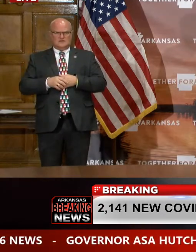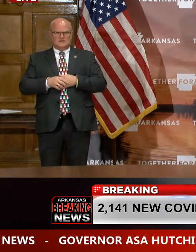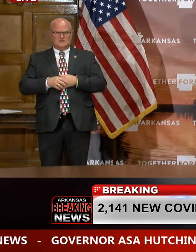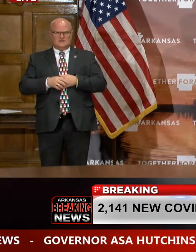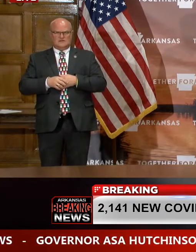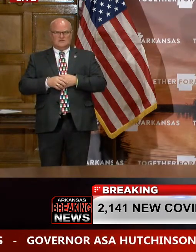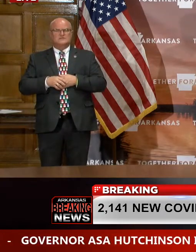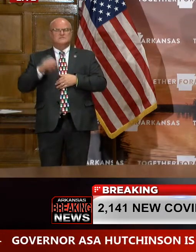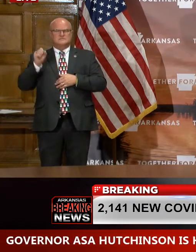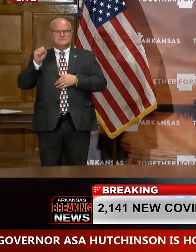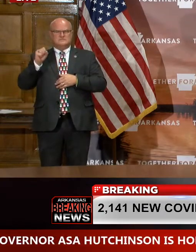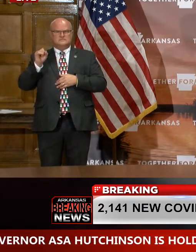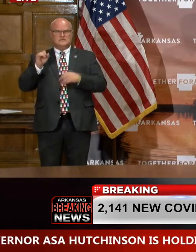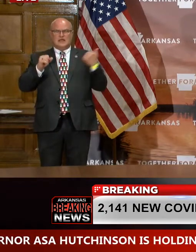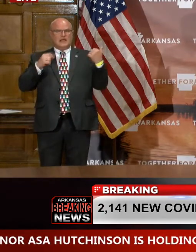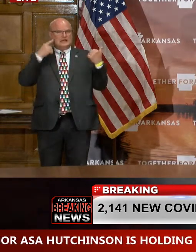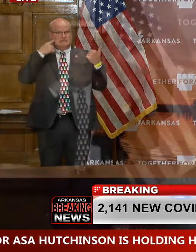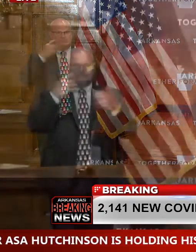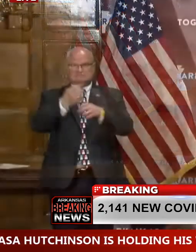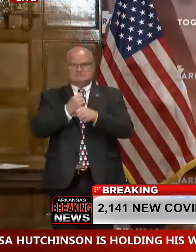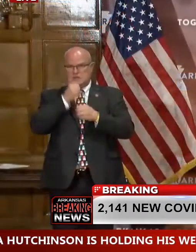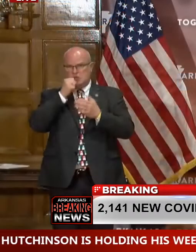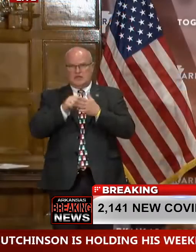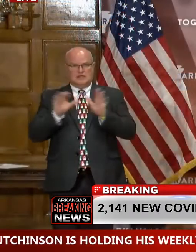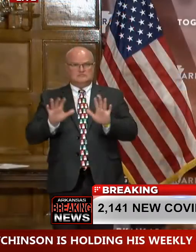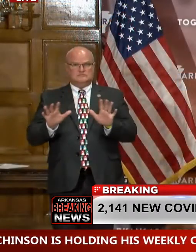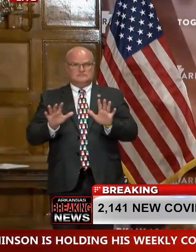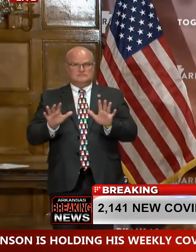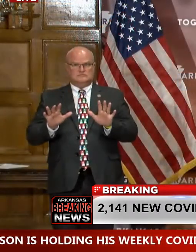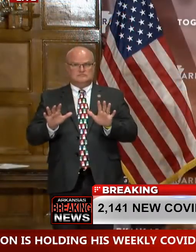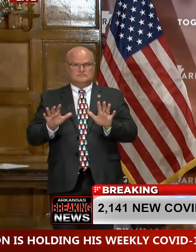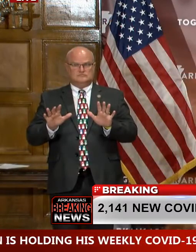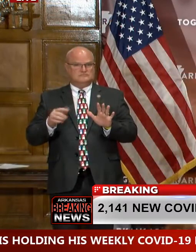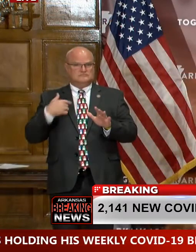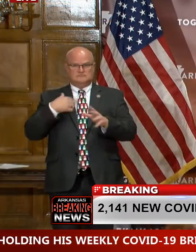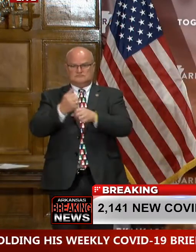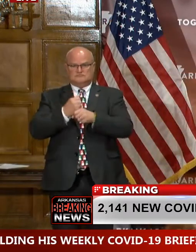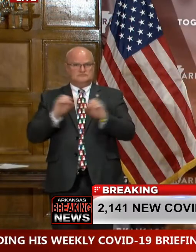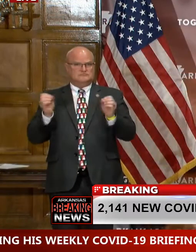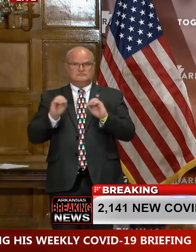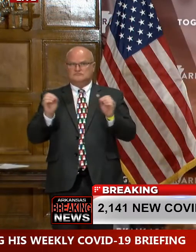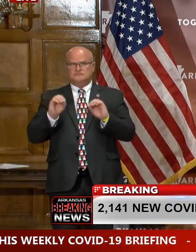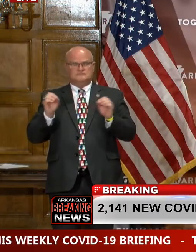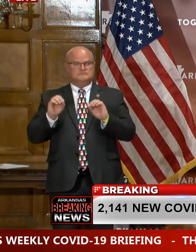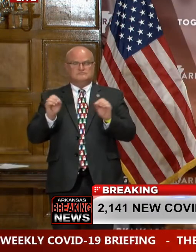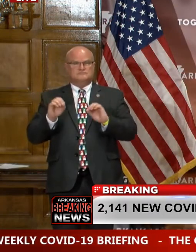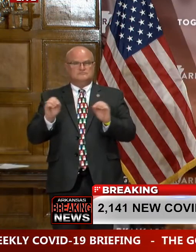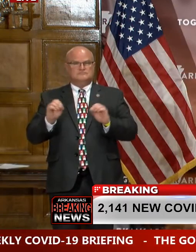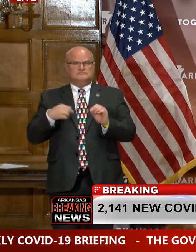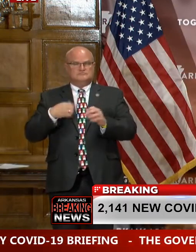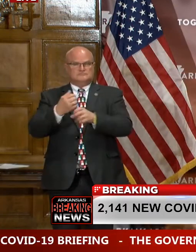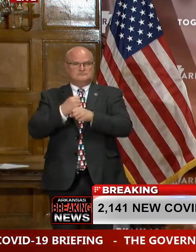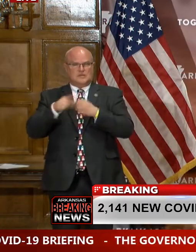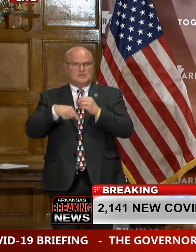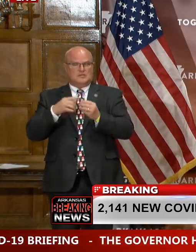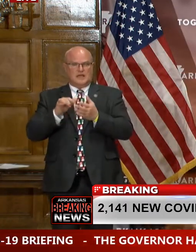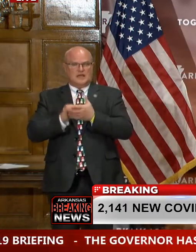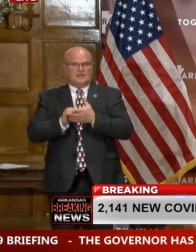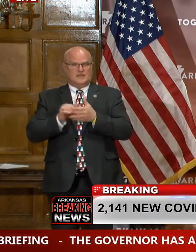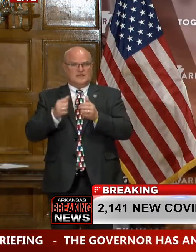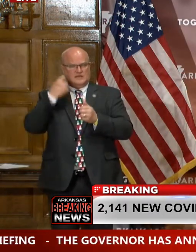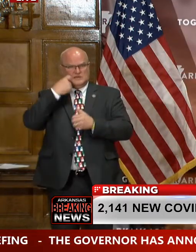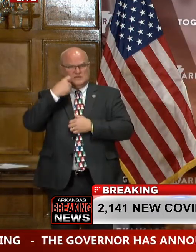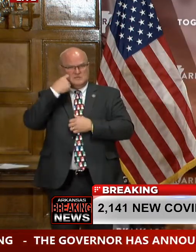Or is that yes, sir. I've not received any recent. That is a recent letter. I haven't received any recent letter in regard to the